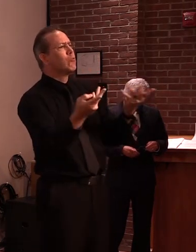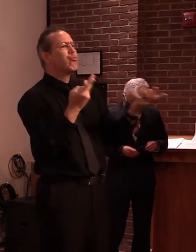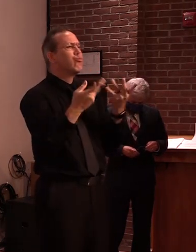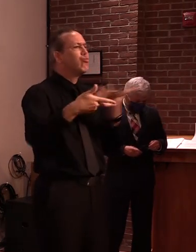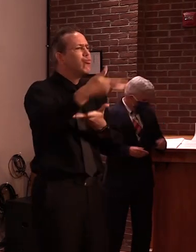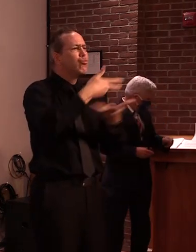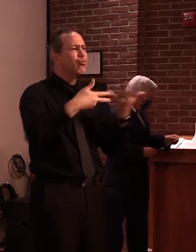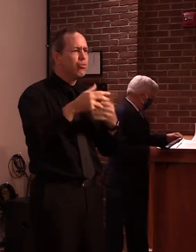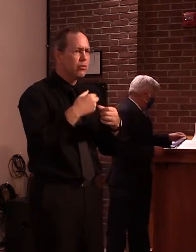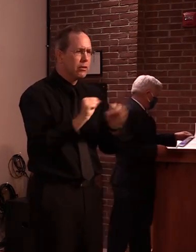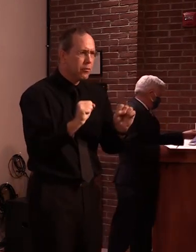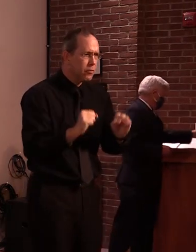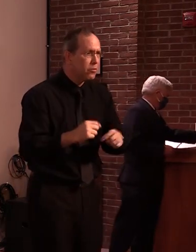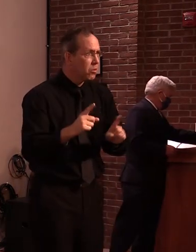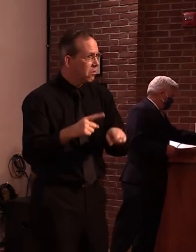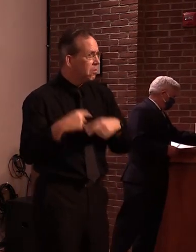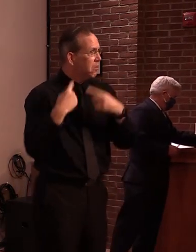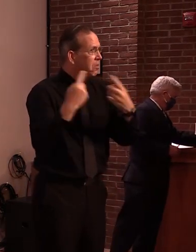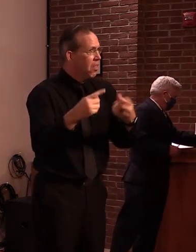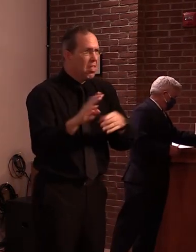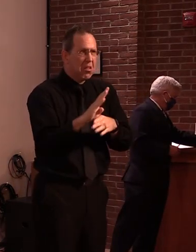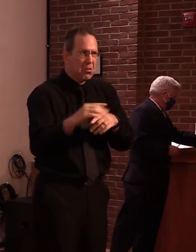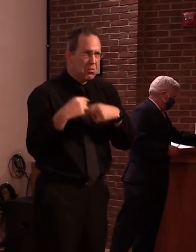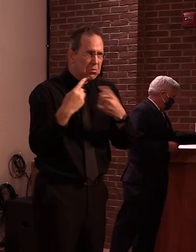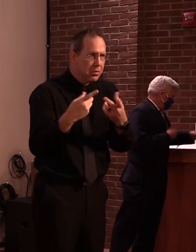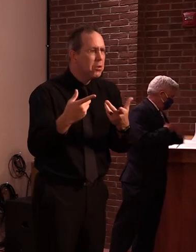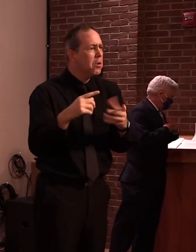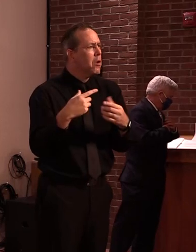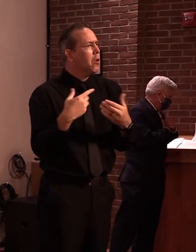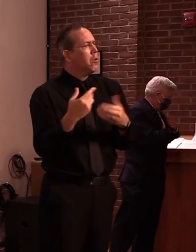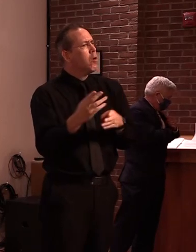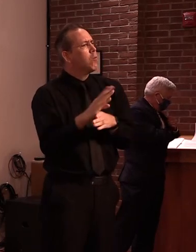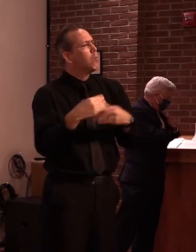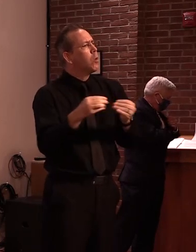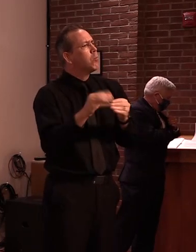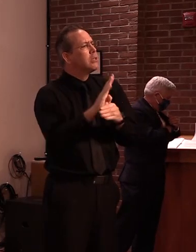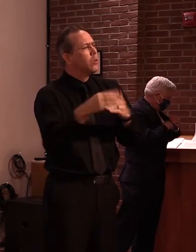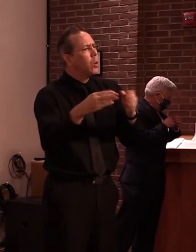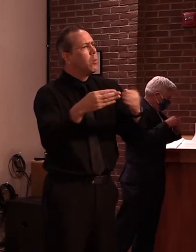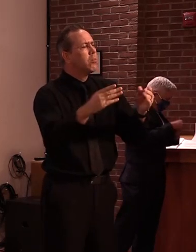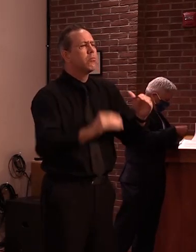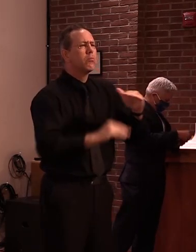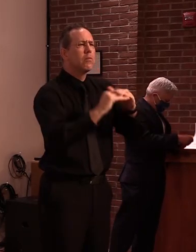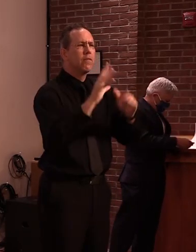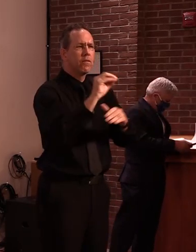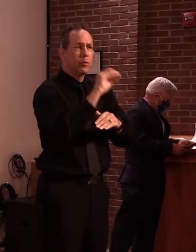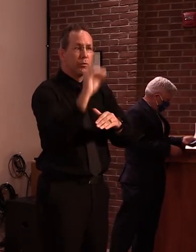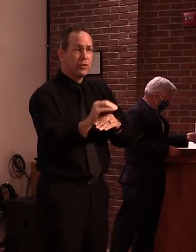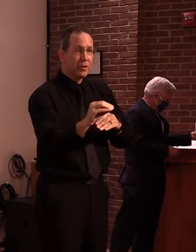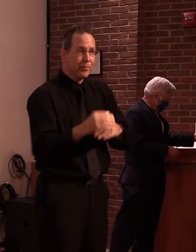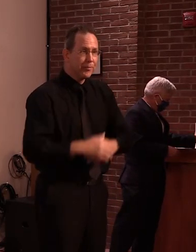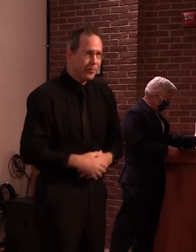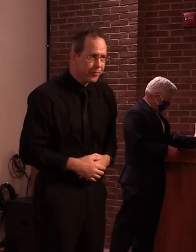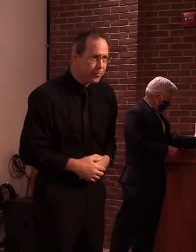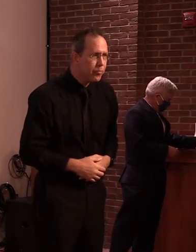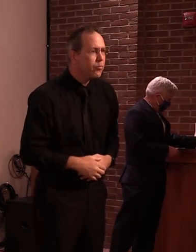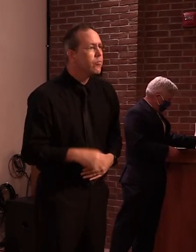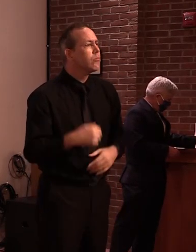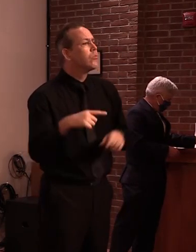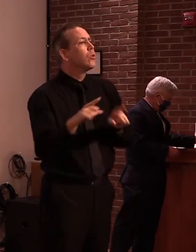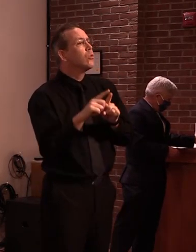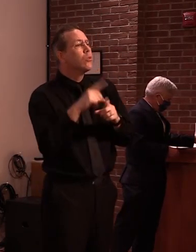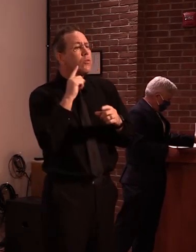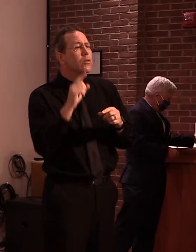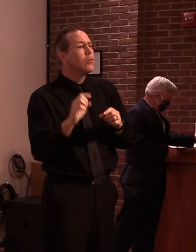started. To further support the mask mandate, our emergency management team will begin distributing